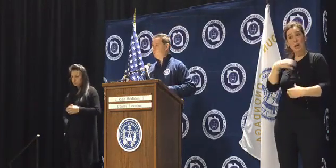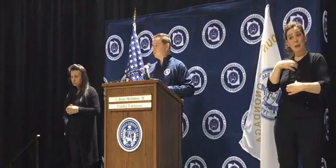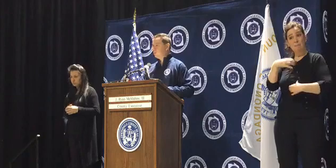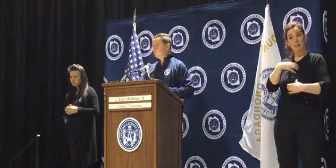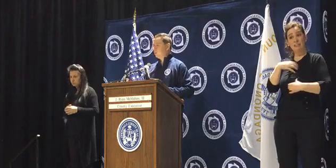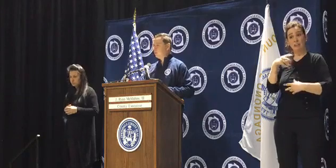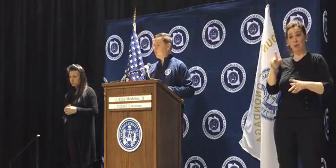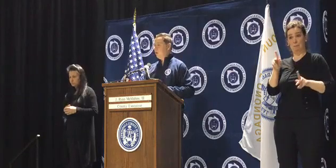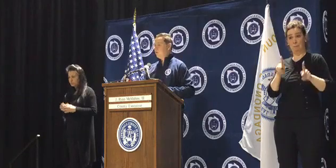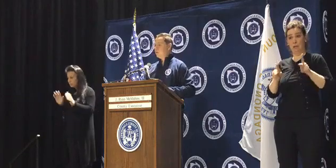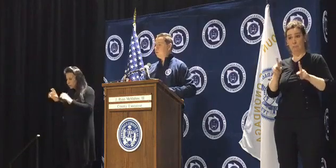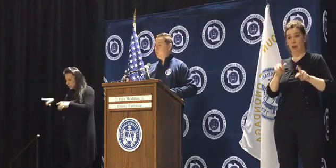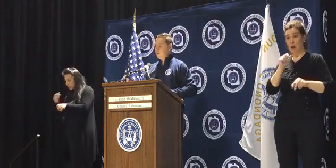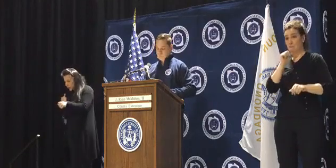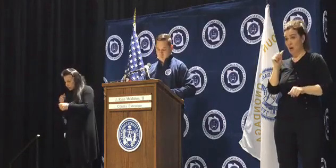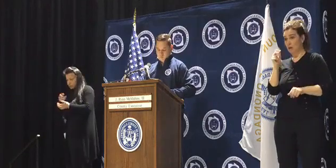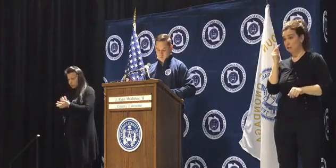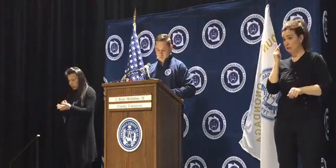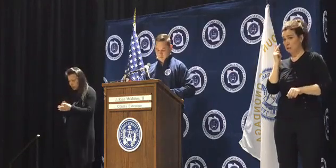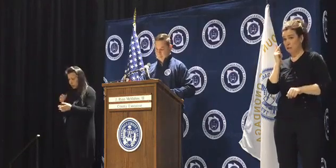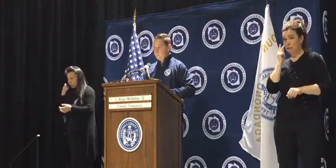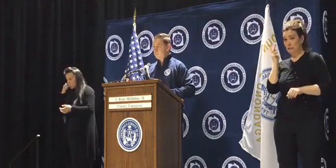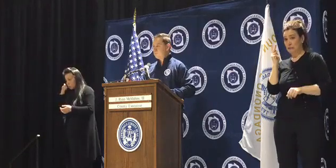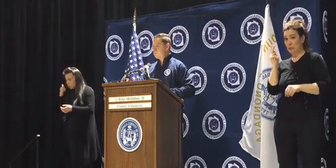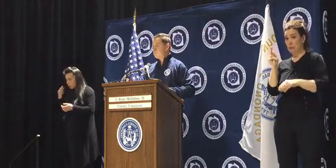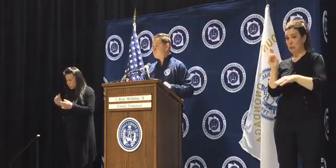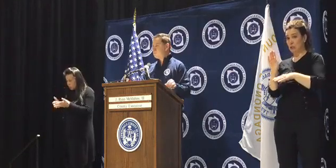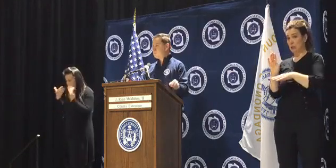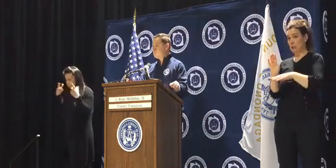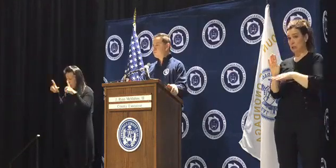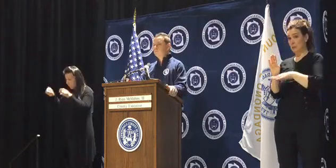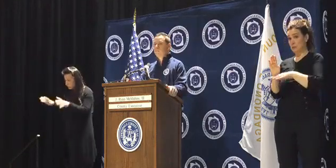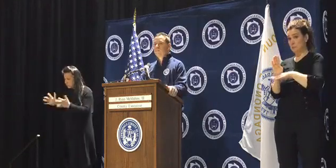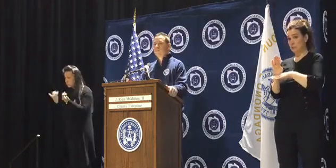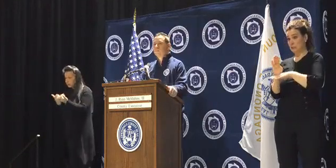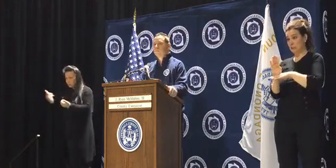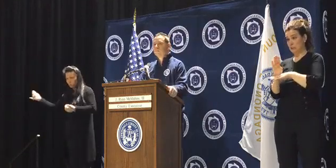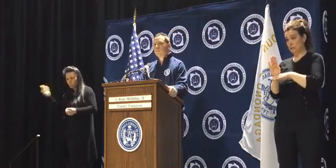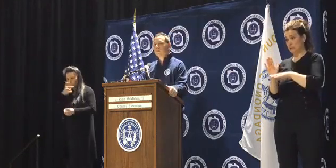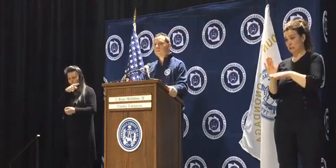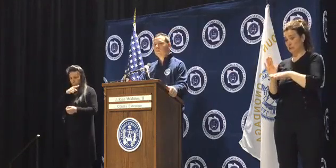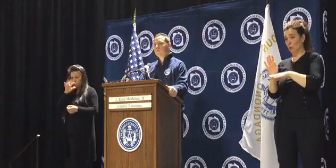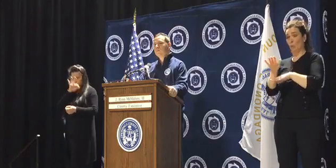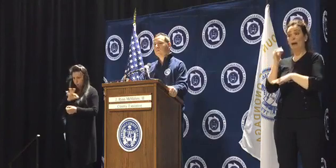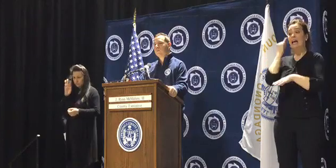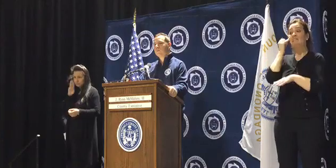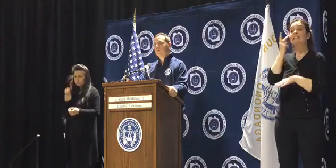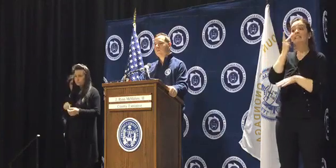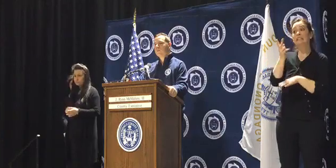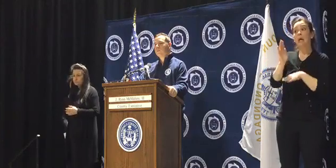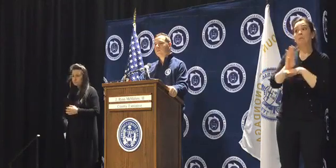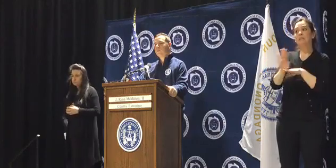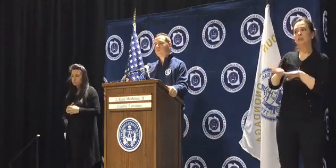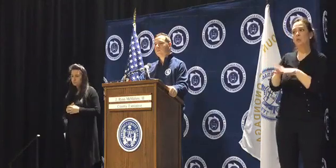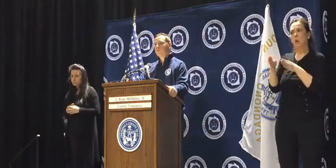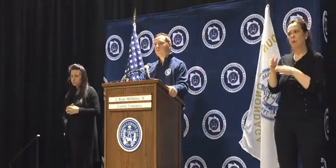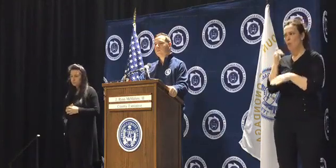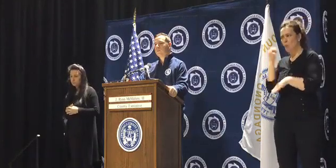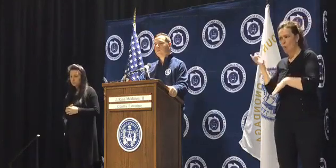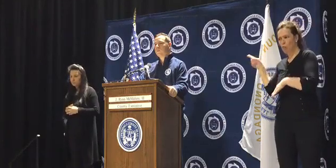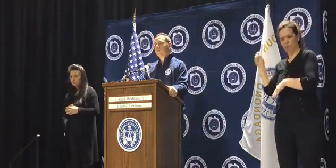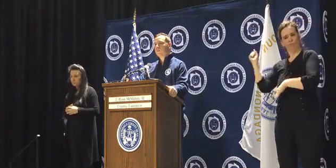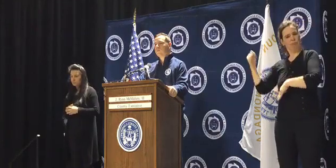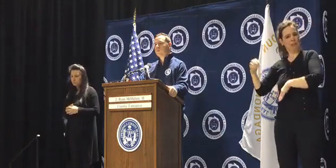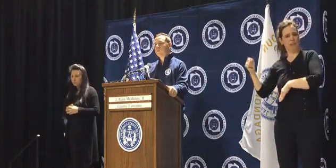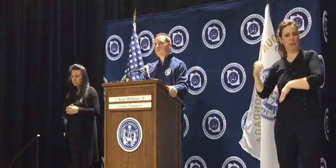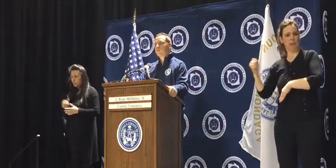office. Yep, call my office, email me. That's, yep. I know you said that investigation into these new cases is still ongoing, but if any of these people had a